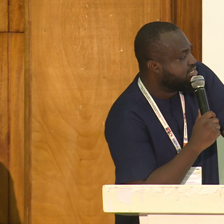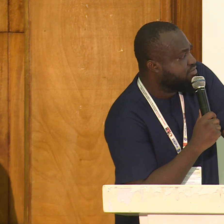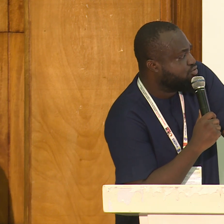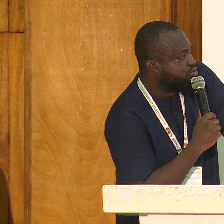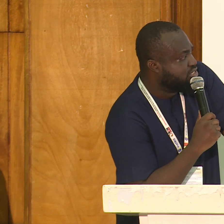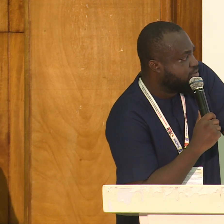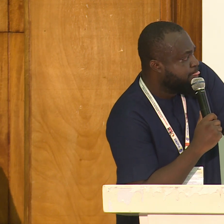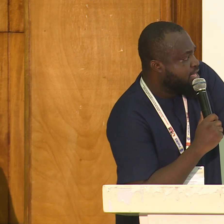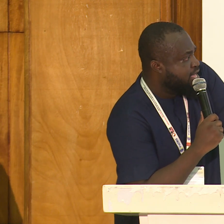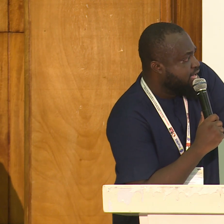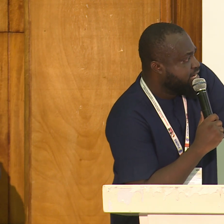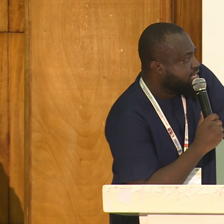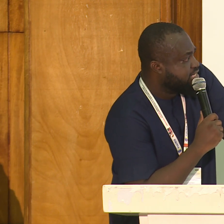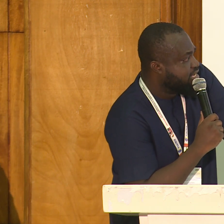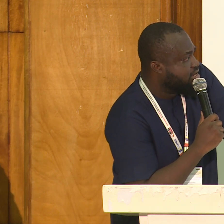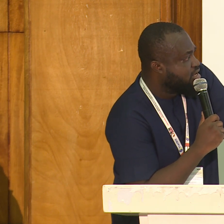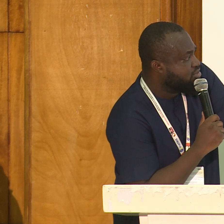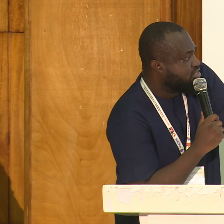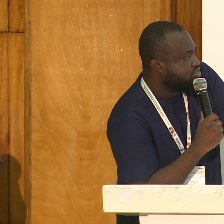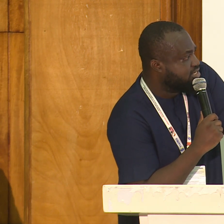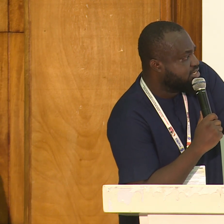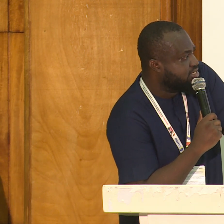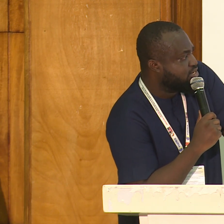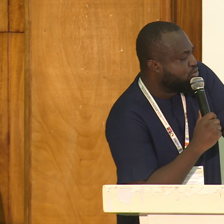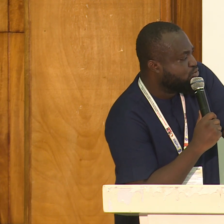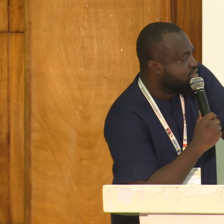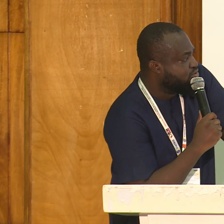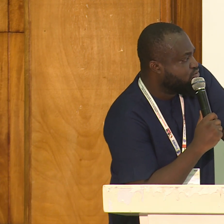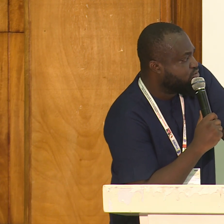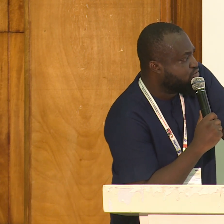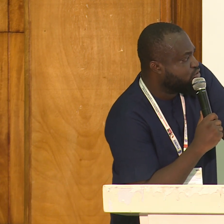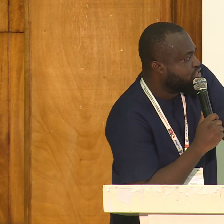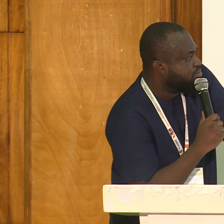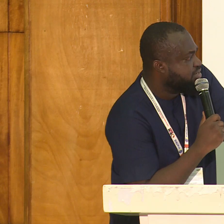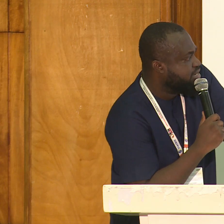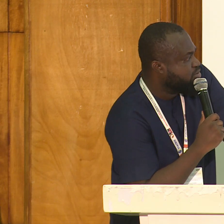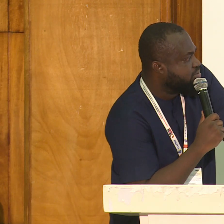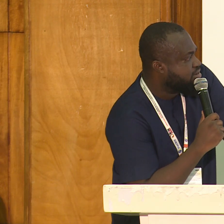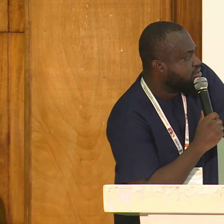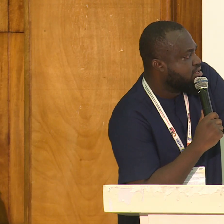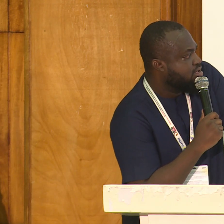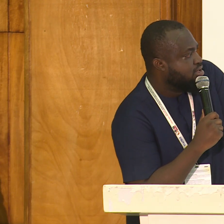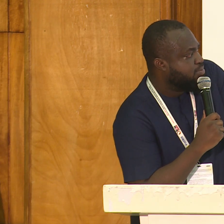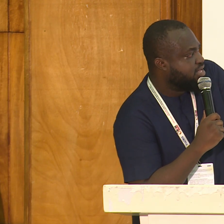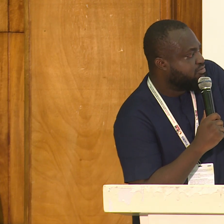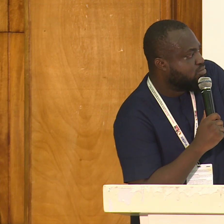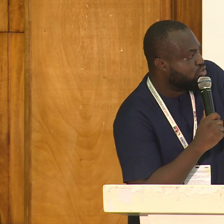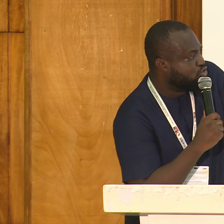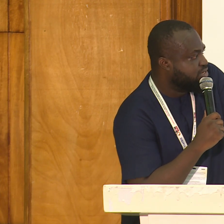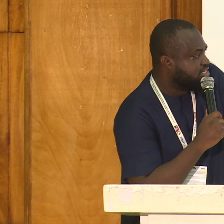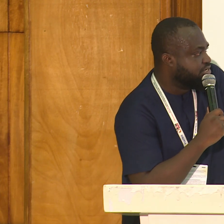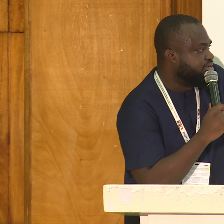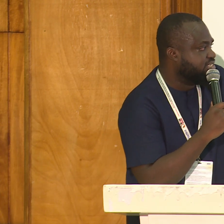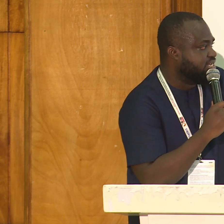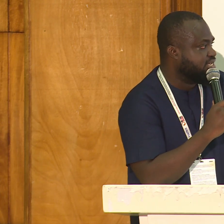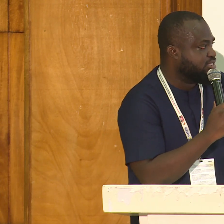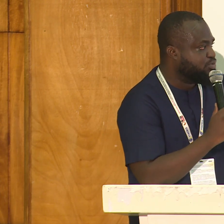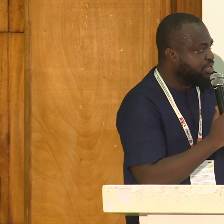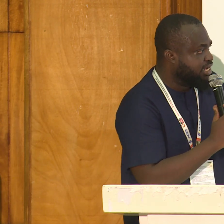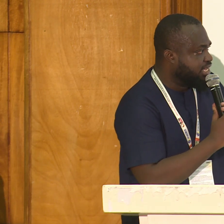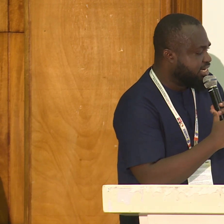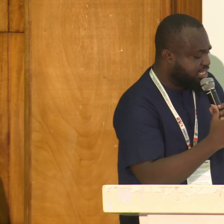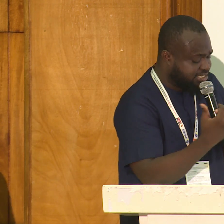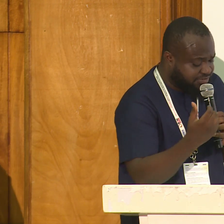in the service reach. And digital outreach strategies include the use of social media mobile platforms should be integrated